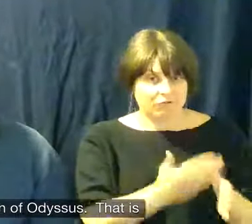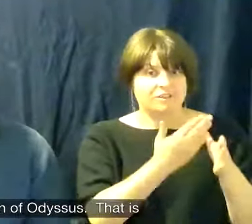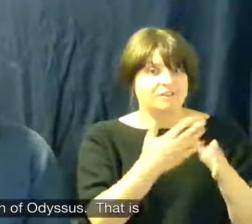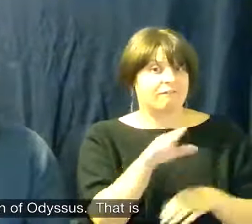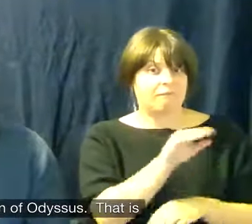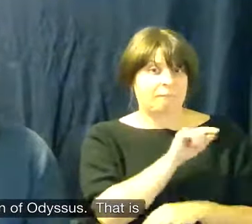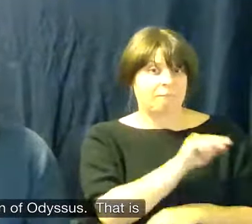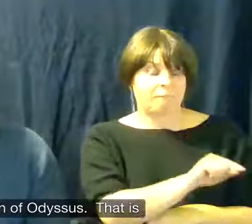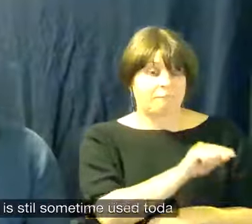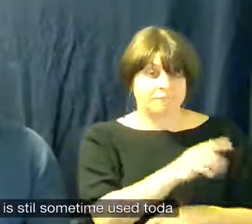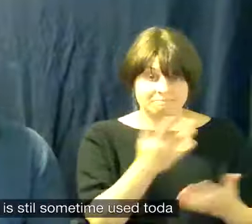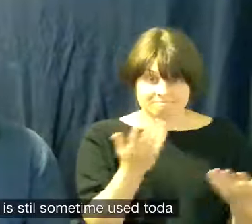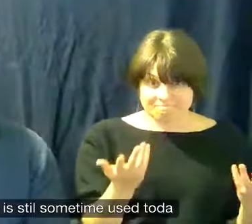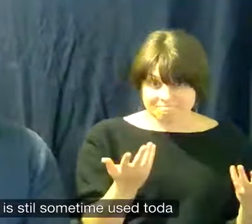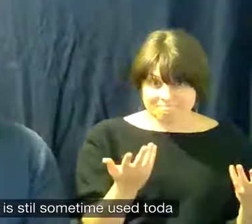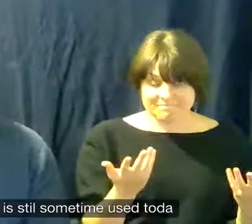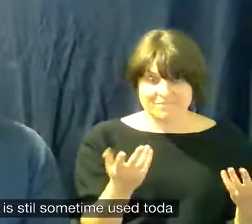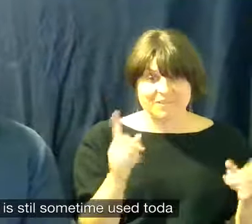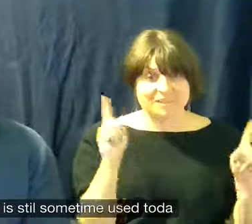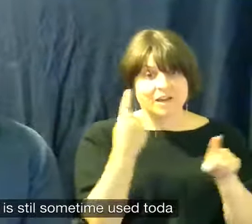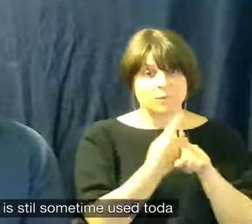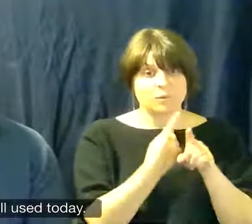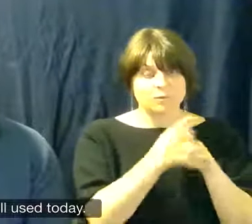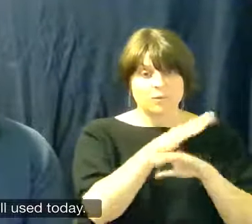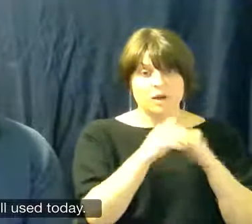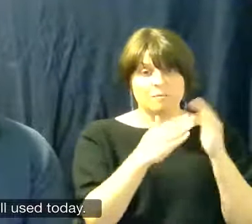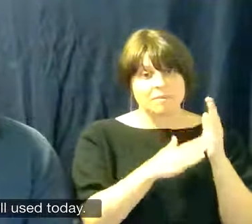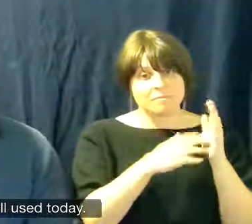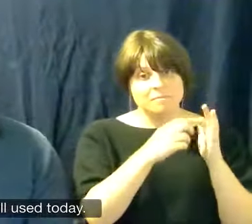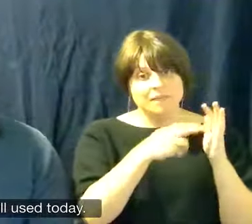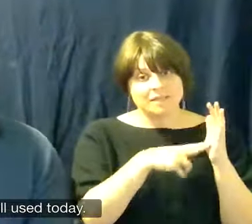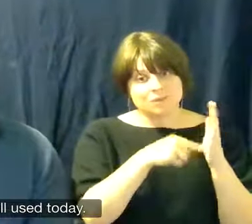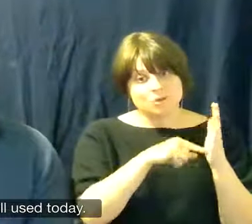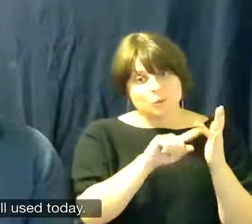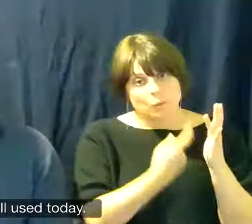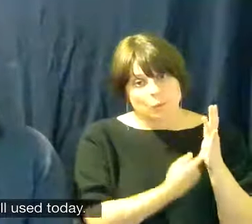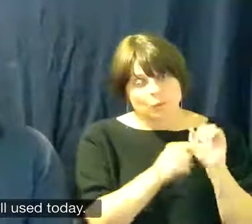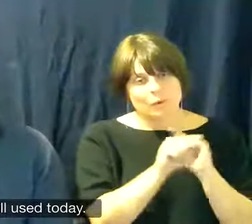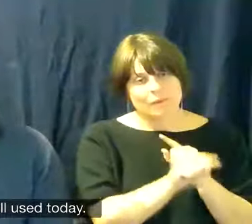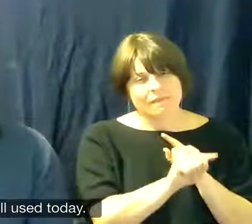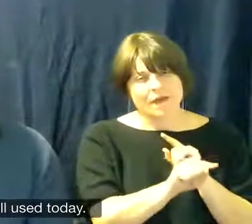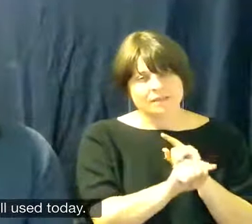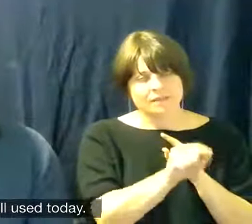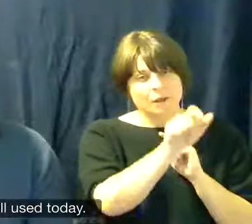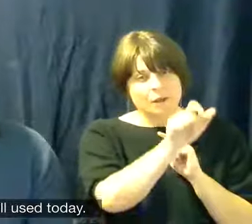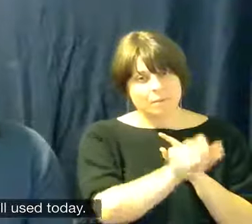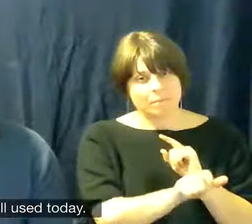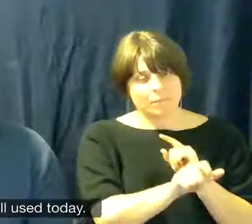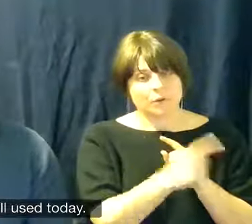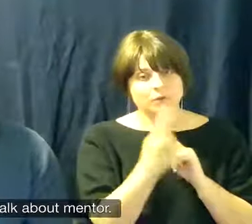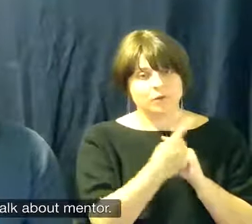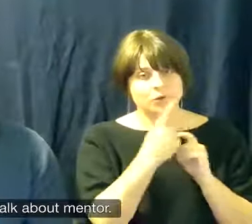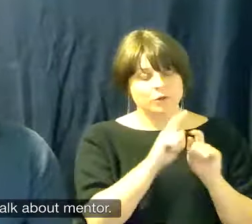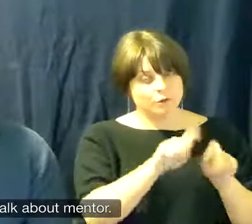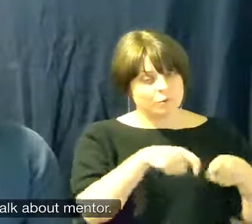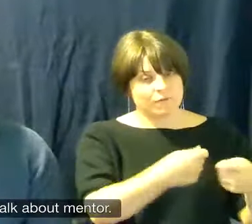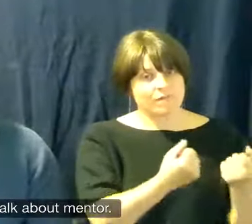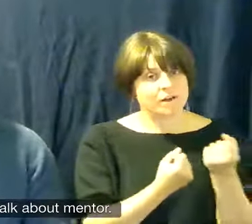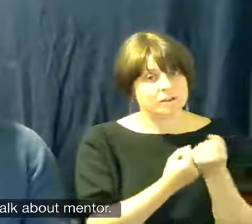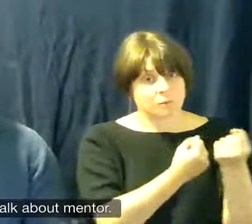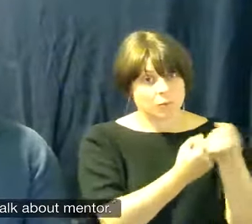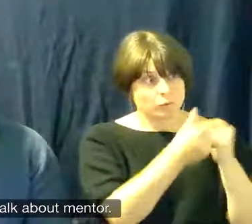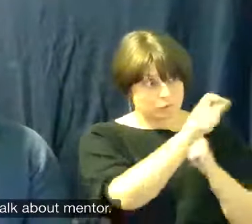So let's talk about mentor. Mentor is the one who brings support to people with deaf